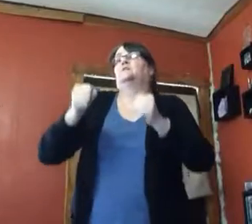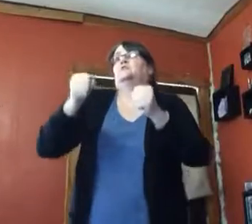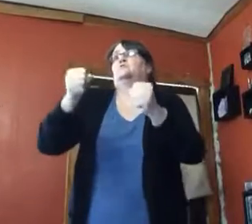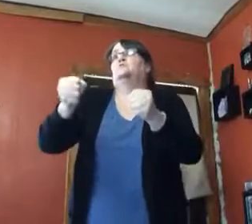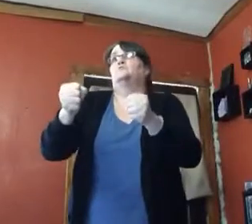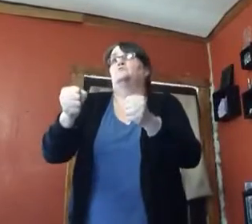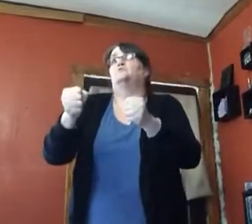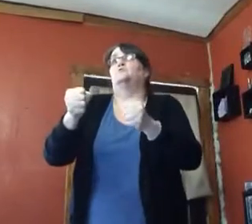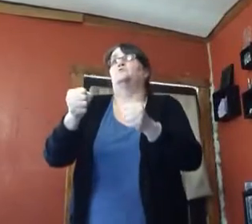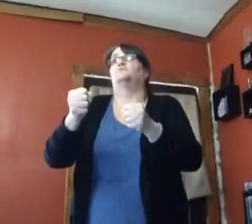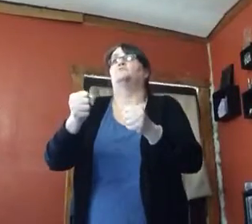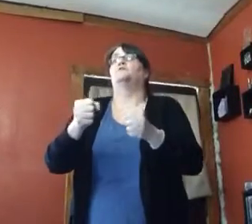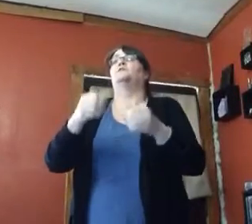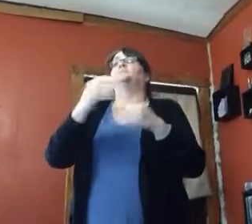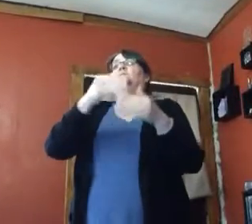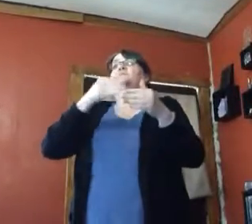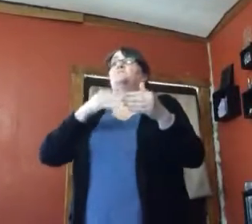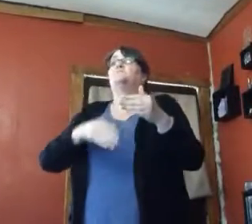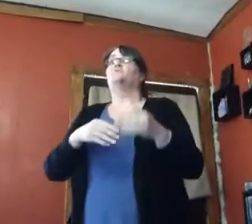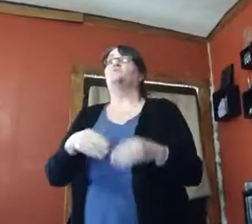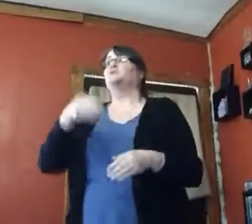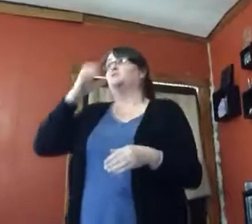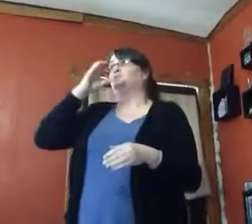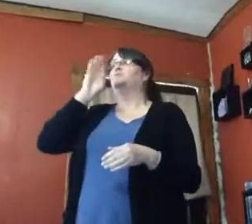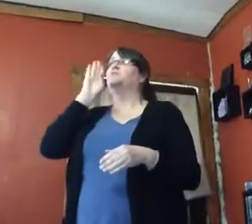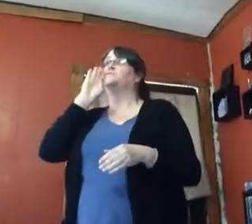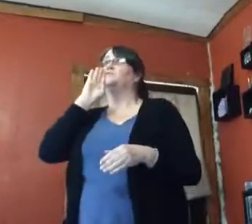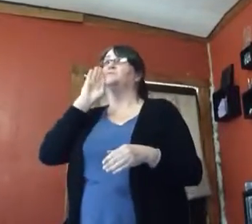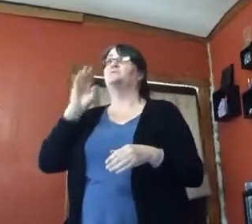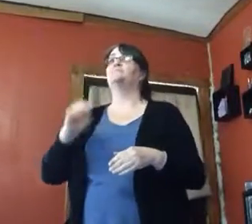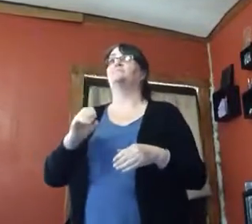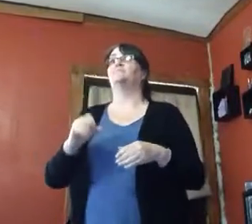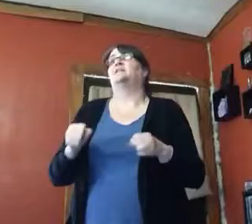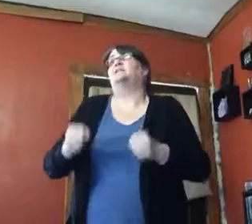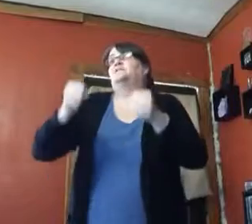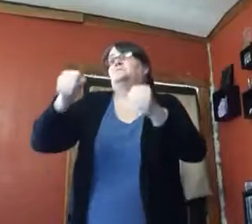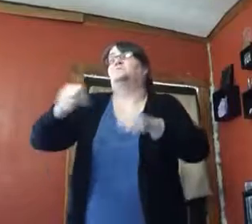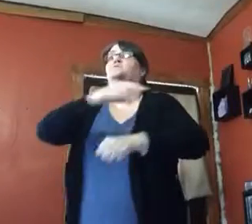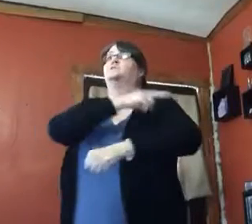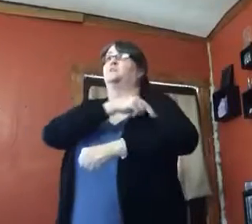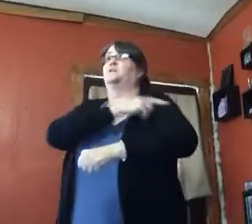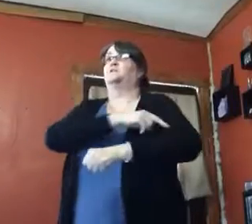care of Dr. William Duncan Silkworth, Wilson's detox included the